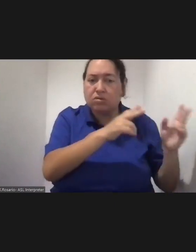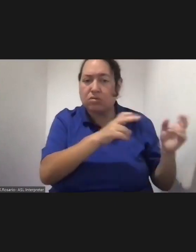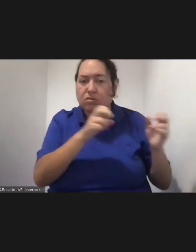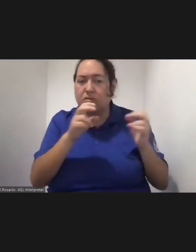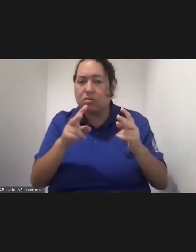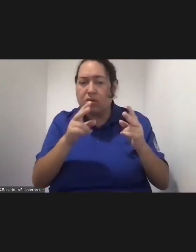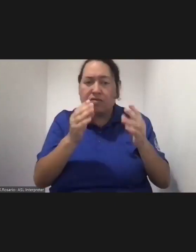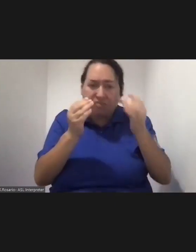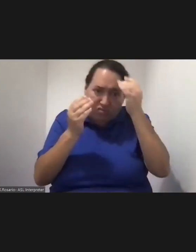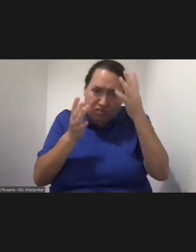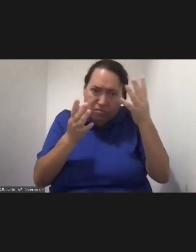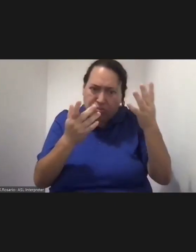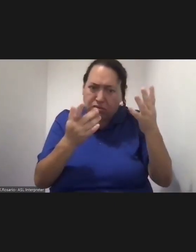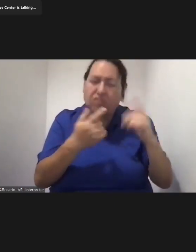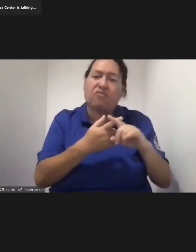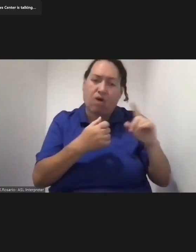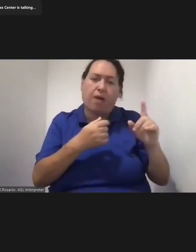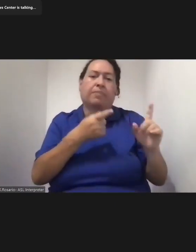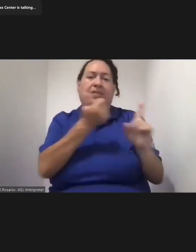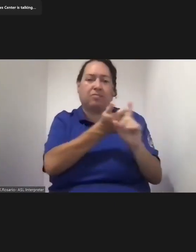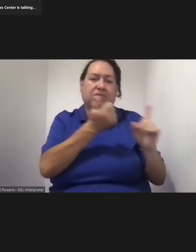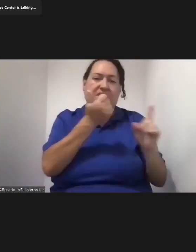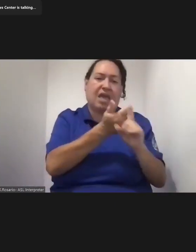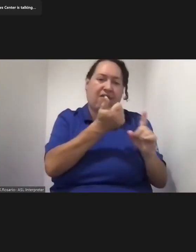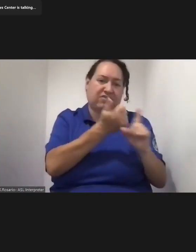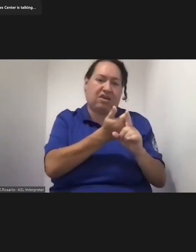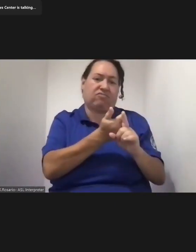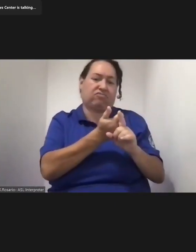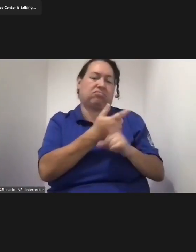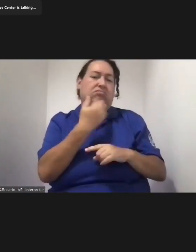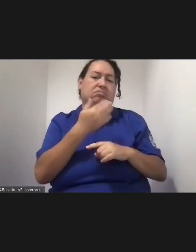themselves. Okay, I got it. Thank you.